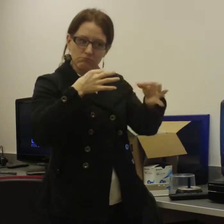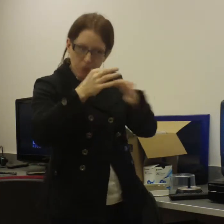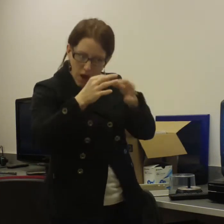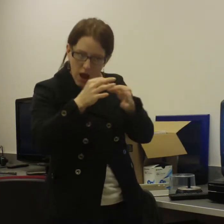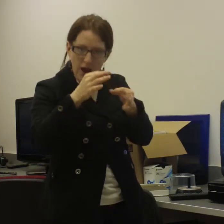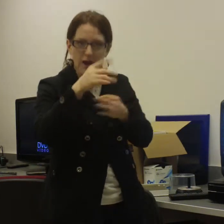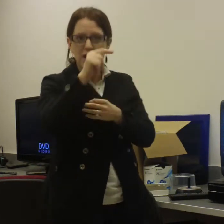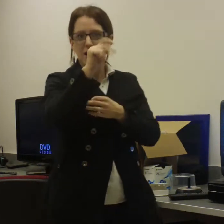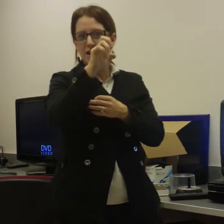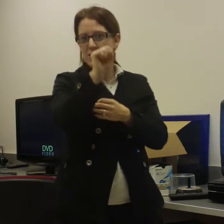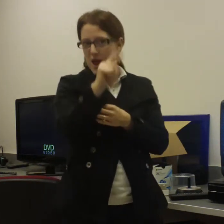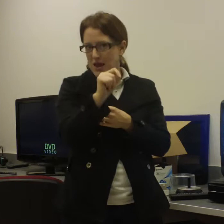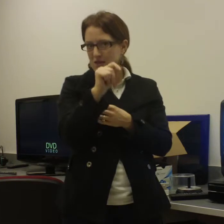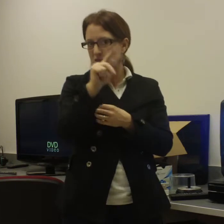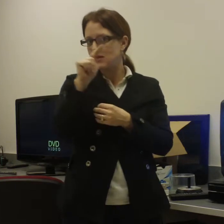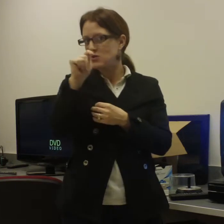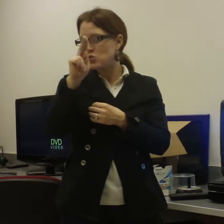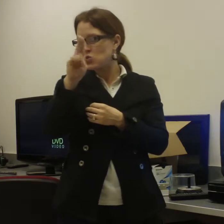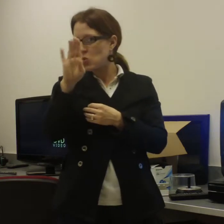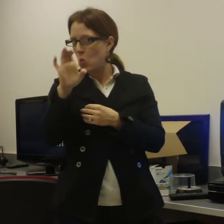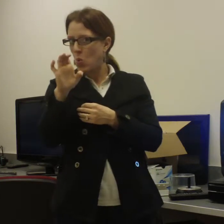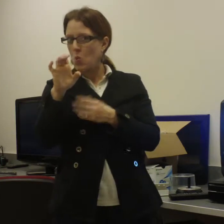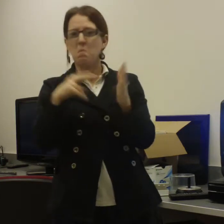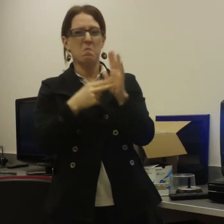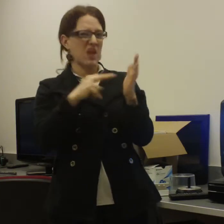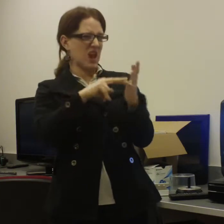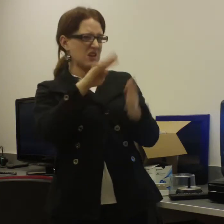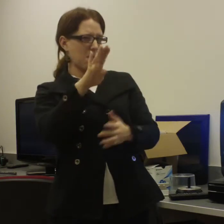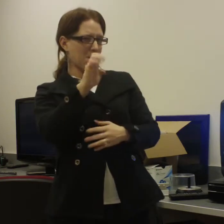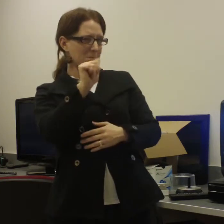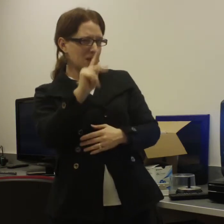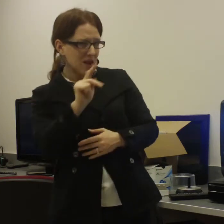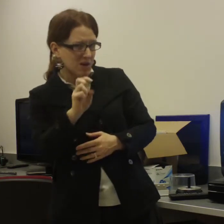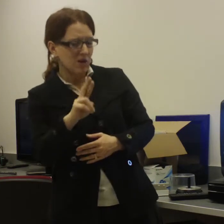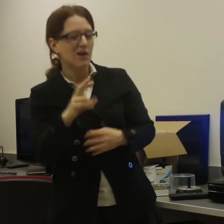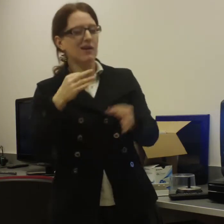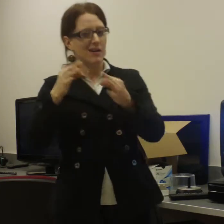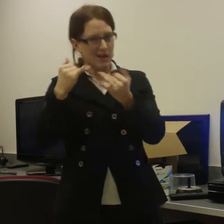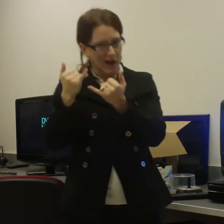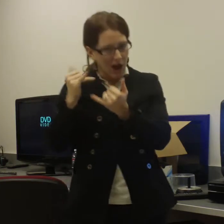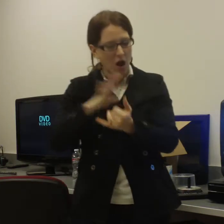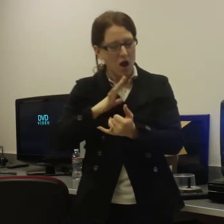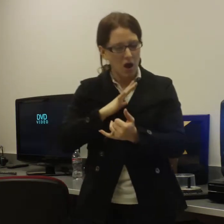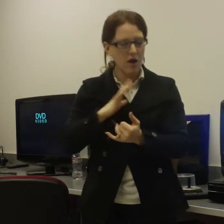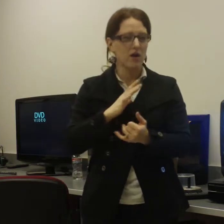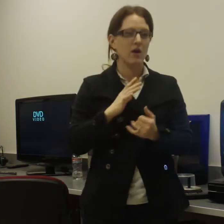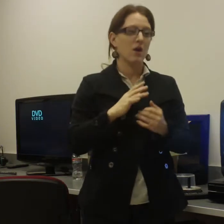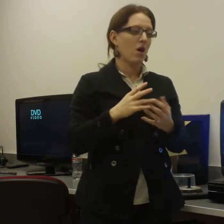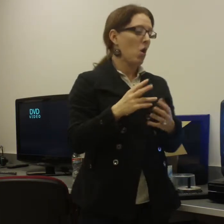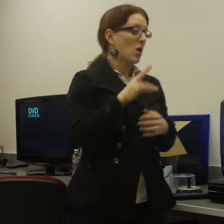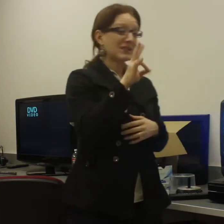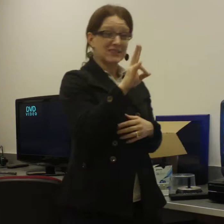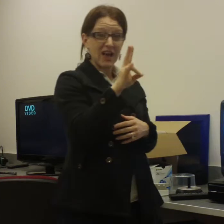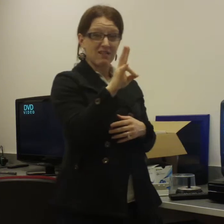But oh, 7 eye drops. Yeah, okay, that's fine. Yeah.